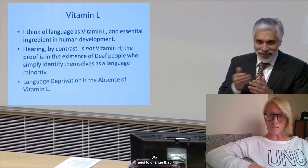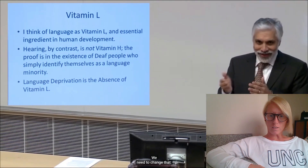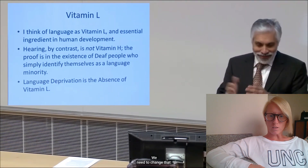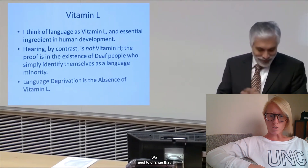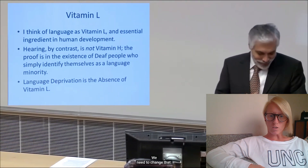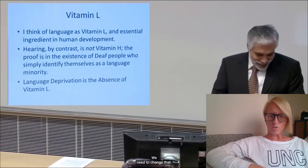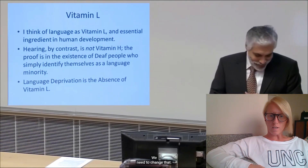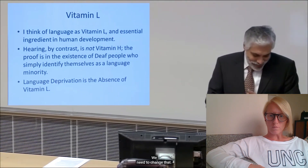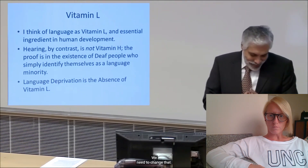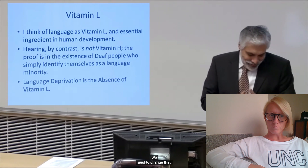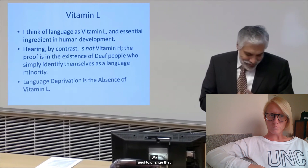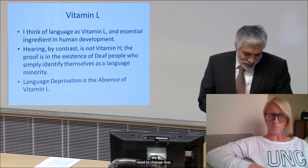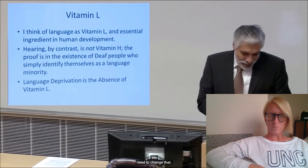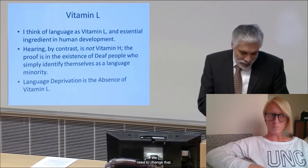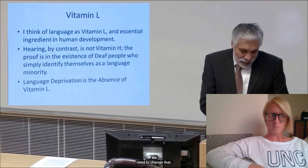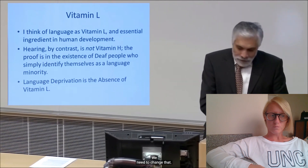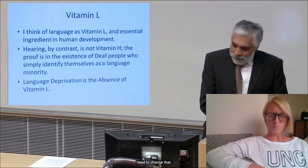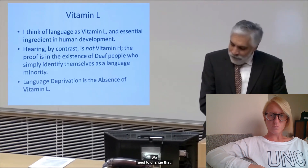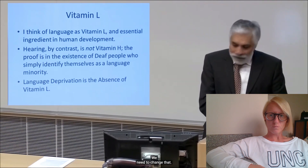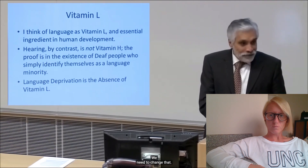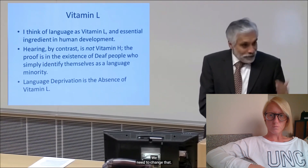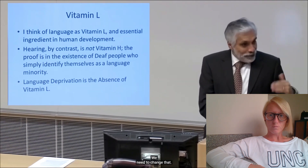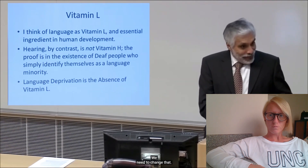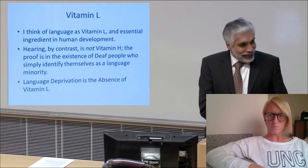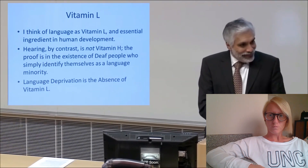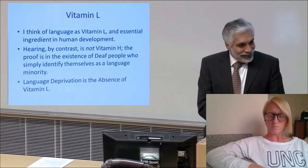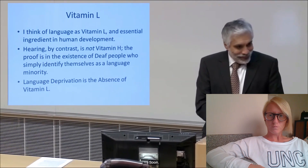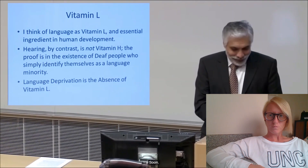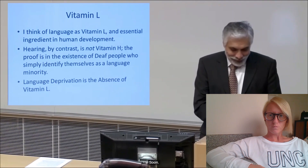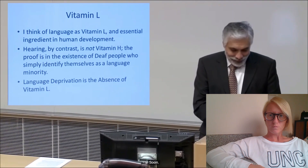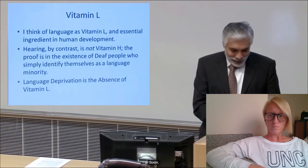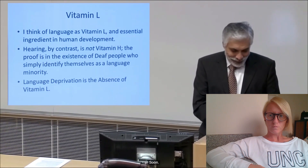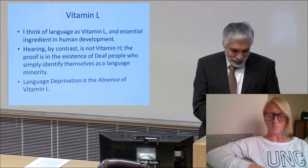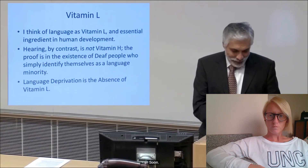to change that soon.